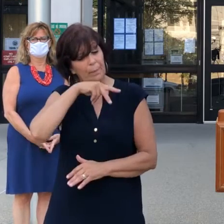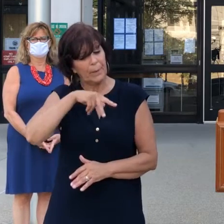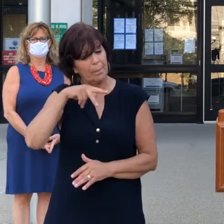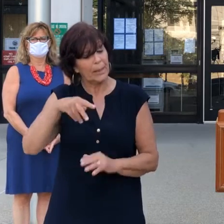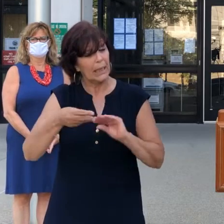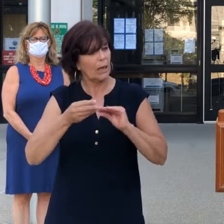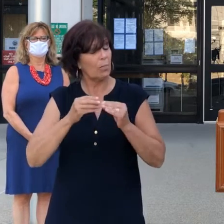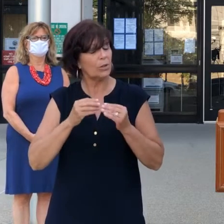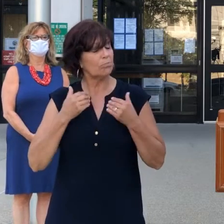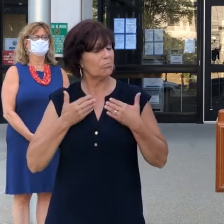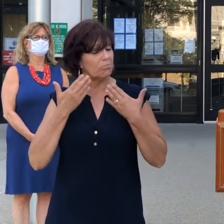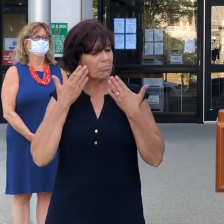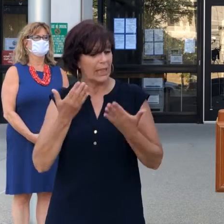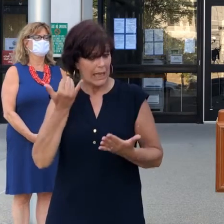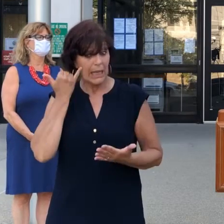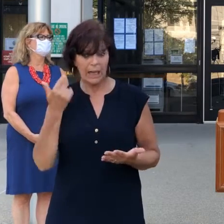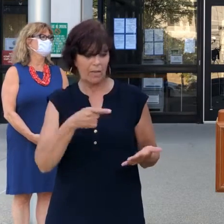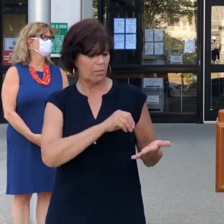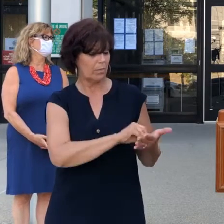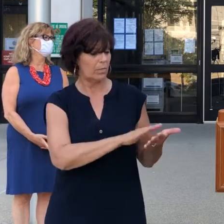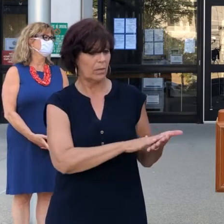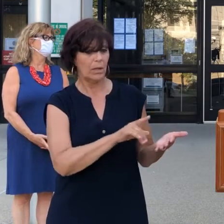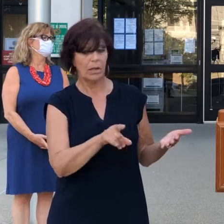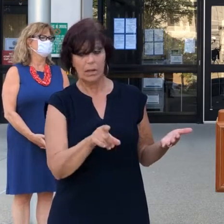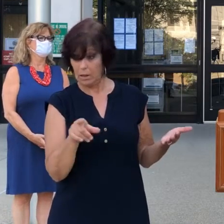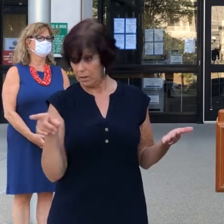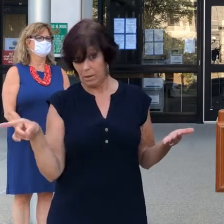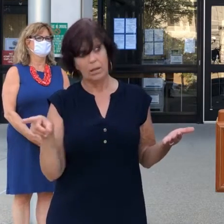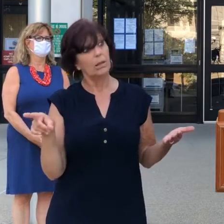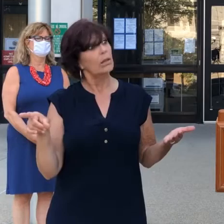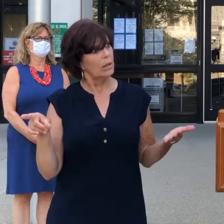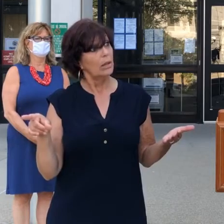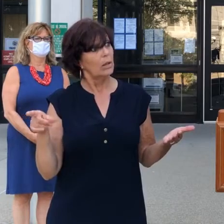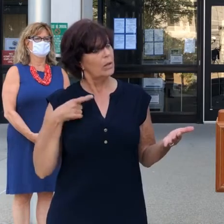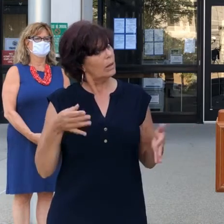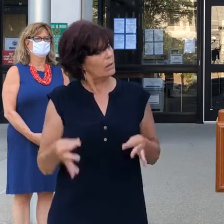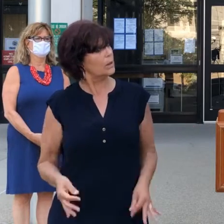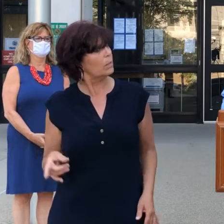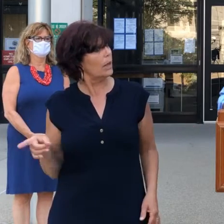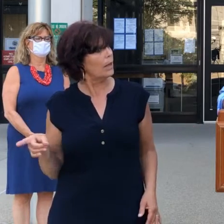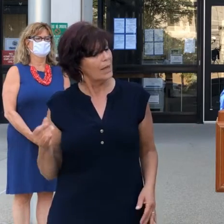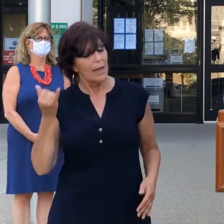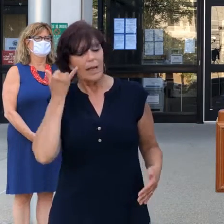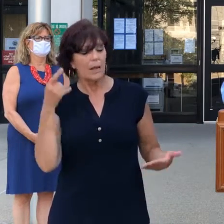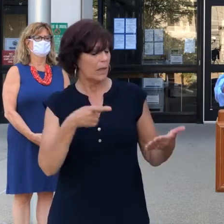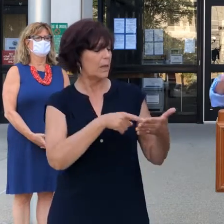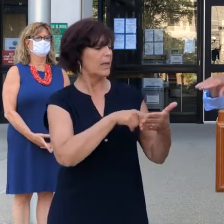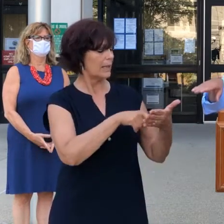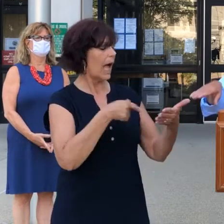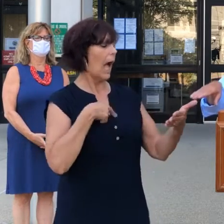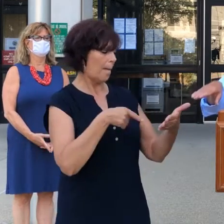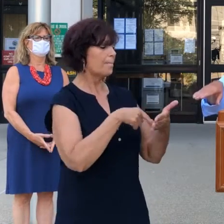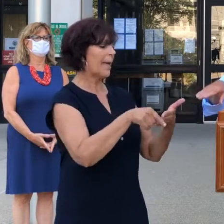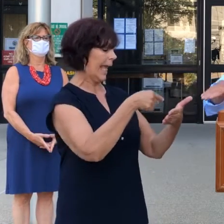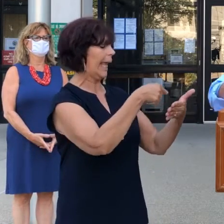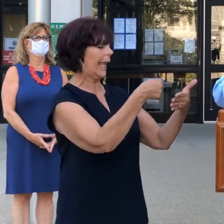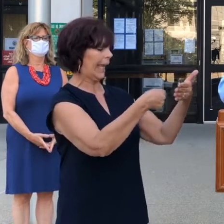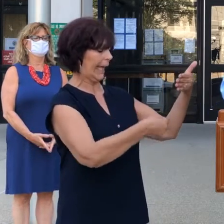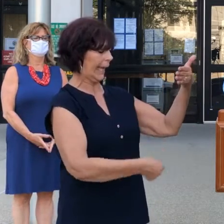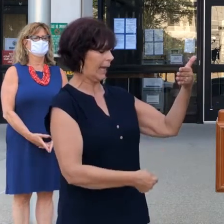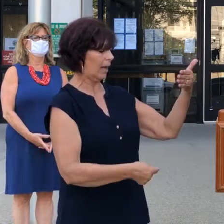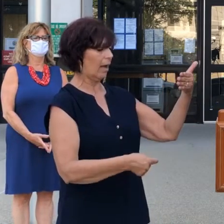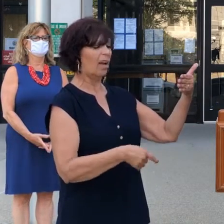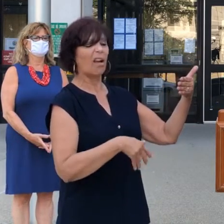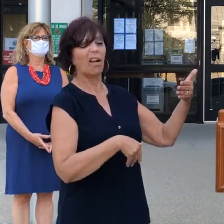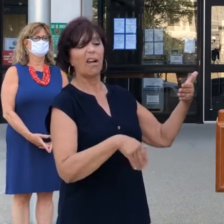they put in. If they were counted, then New Era's got some accounting to do. Because if they said, yes, we're paying all these people, but